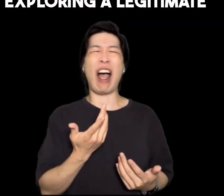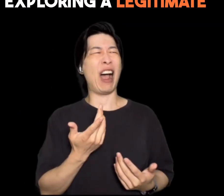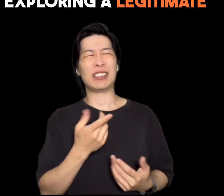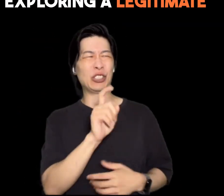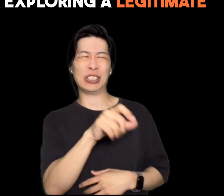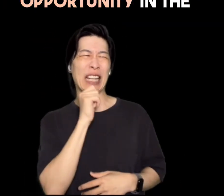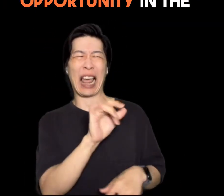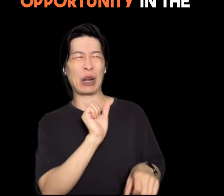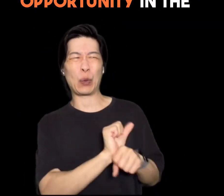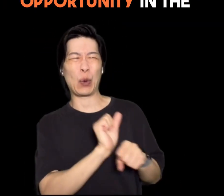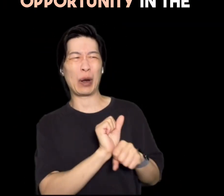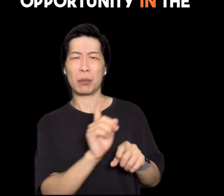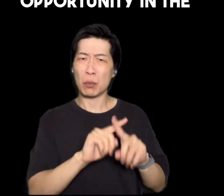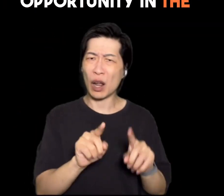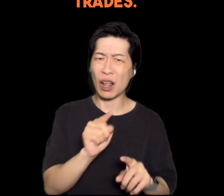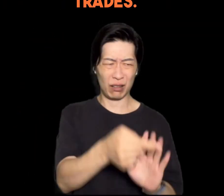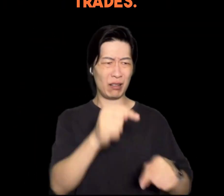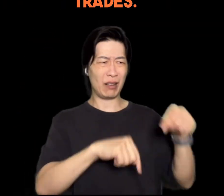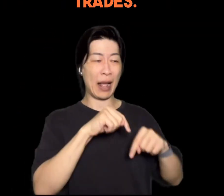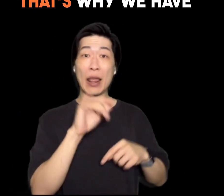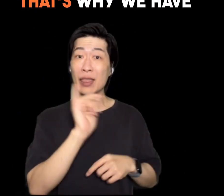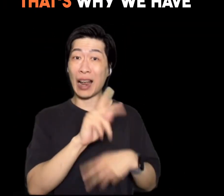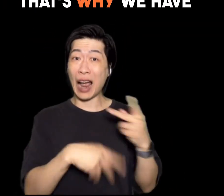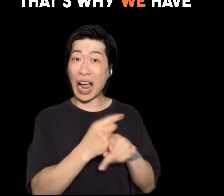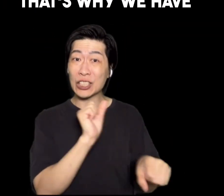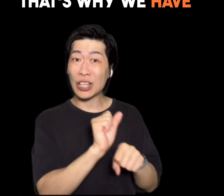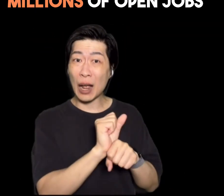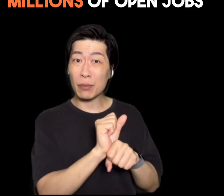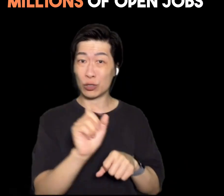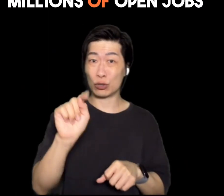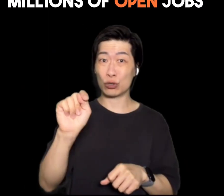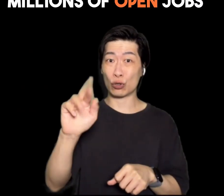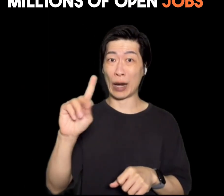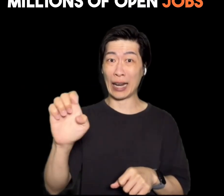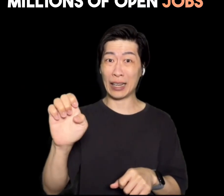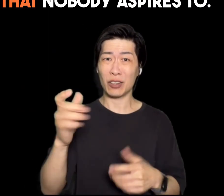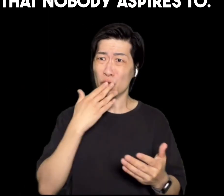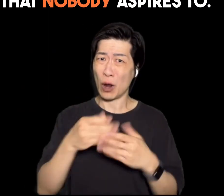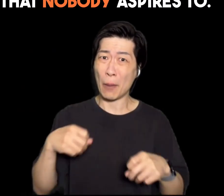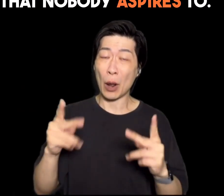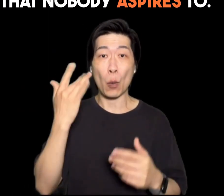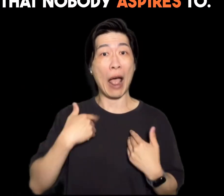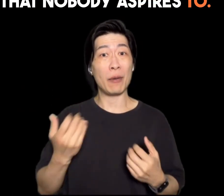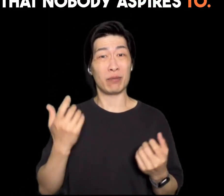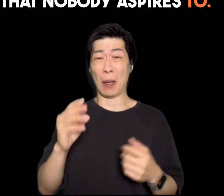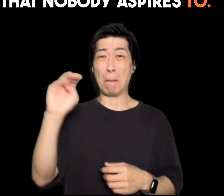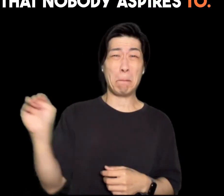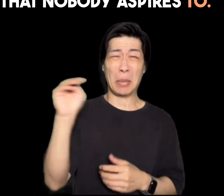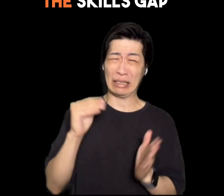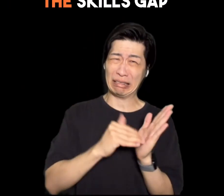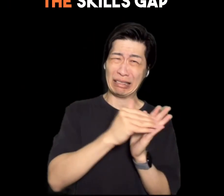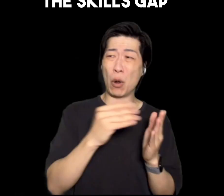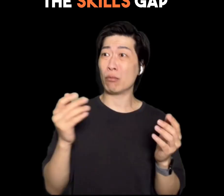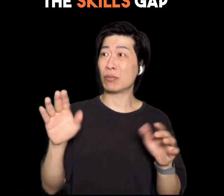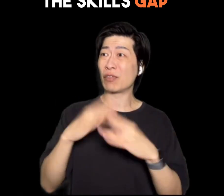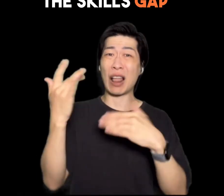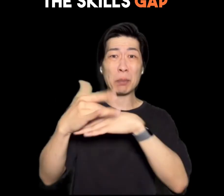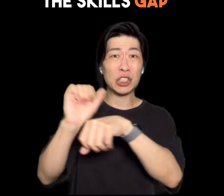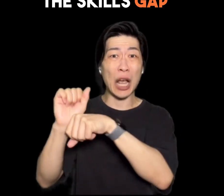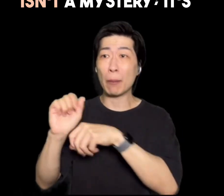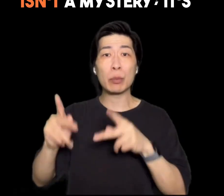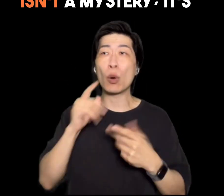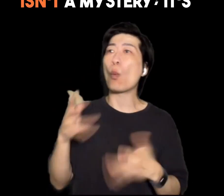a legitimate opportunity in the trades. That's why we have millions of open jobs that nobody aspires to. The skills